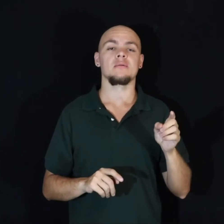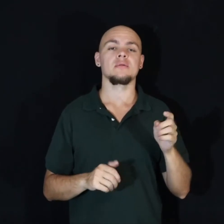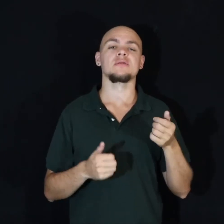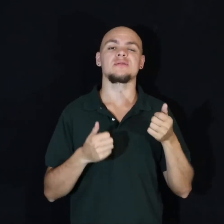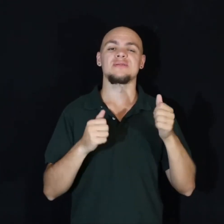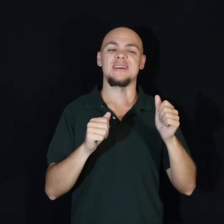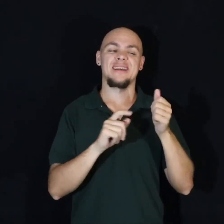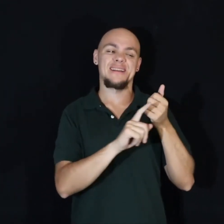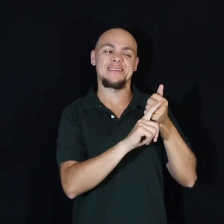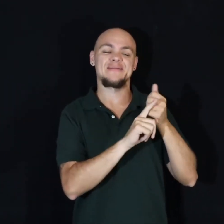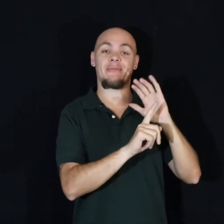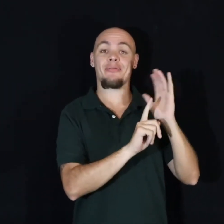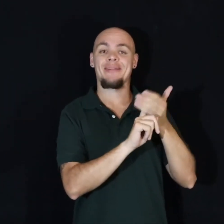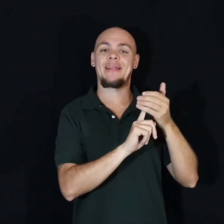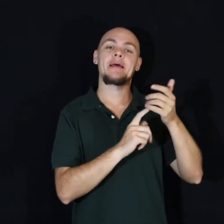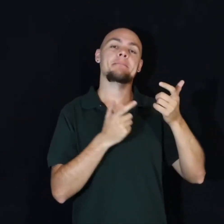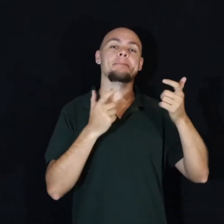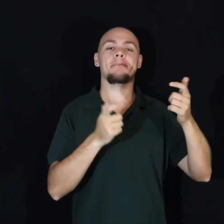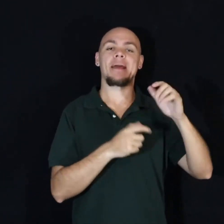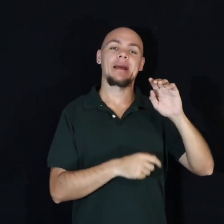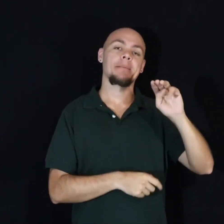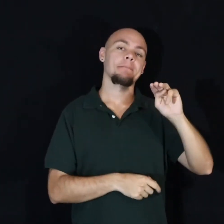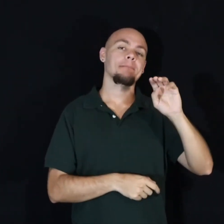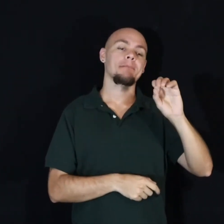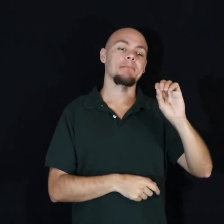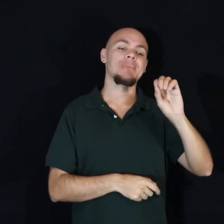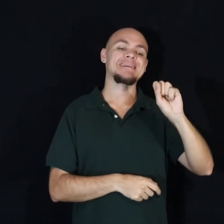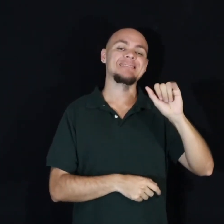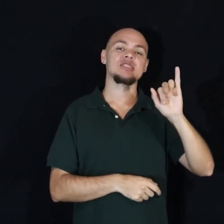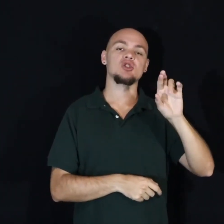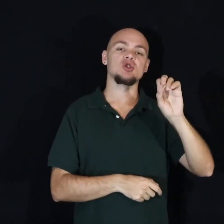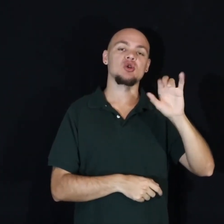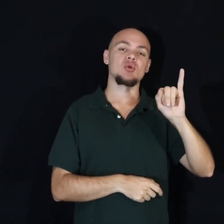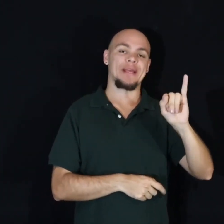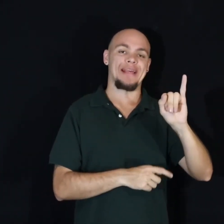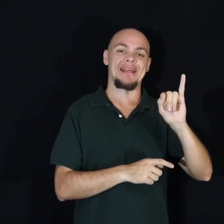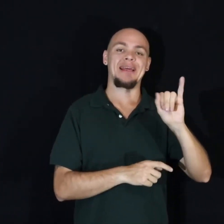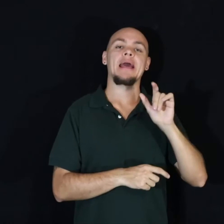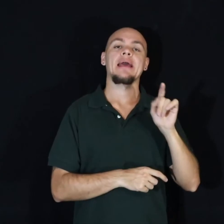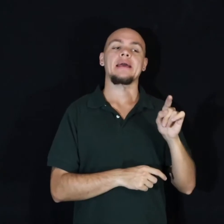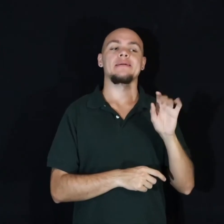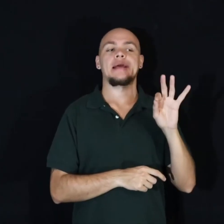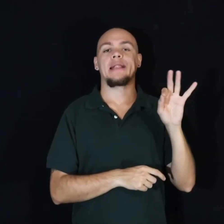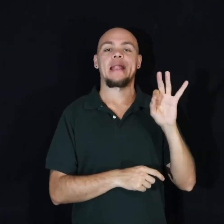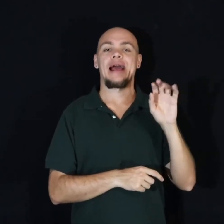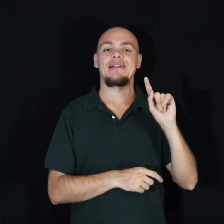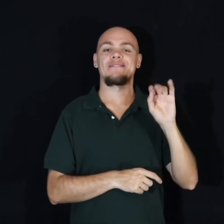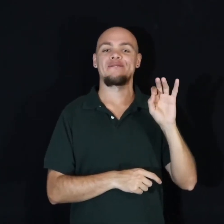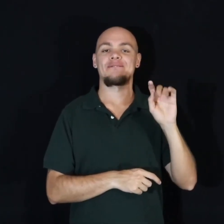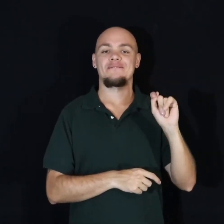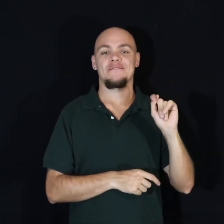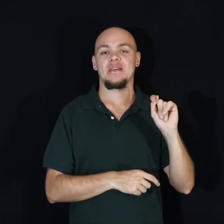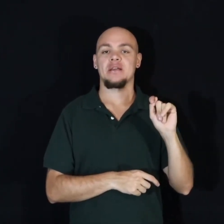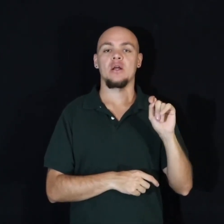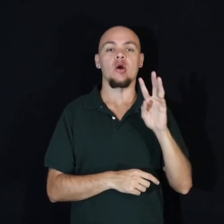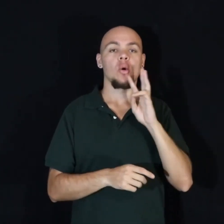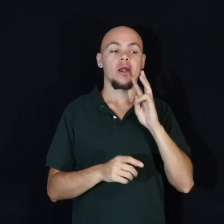and considered himself to be drawing 9 feet of water. He was boat and captain and engine bells